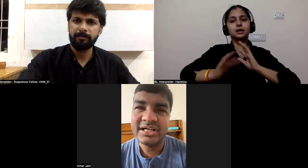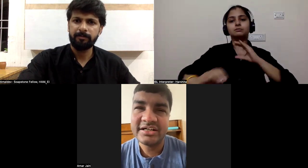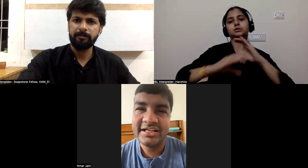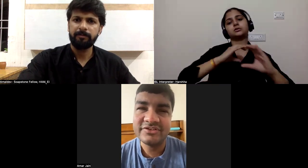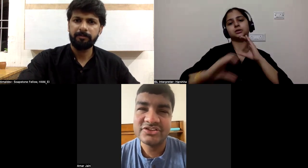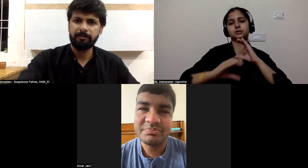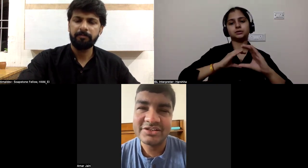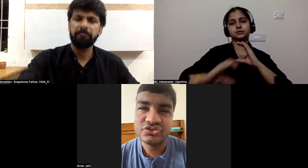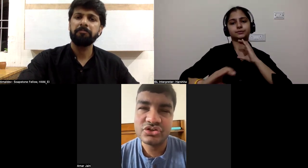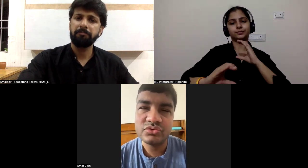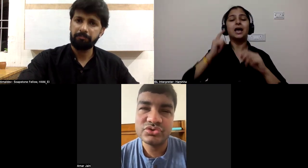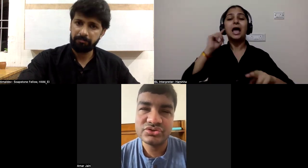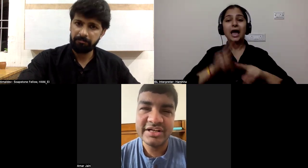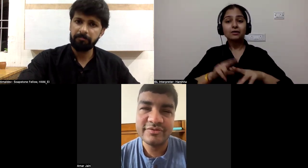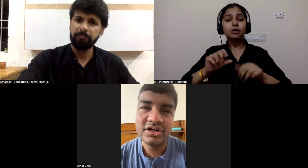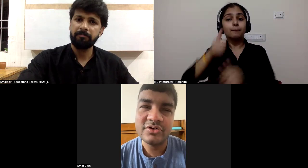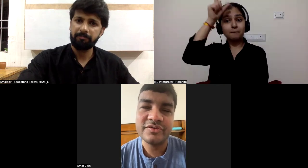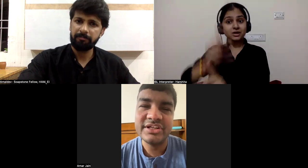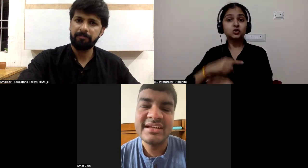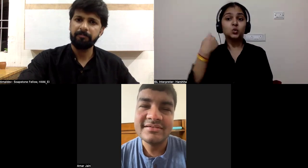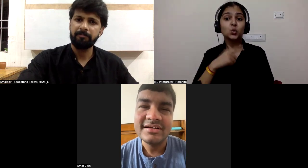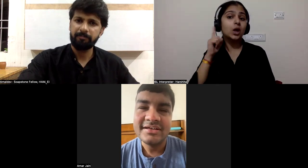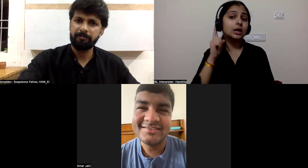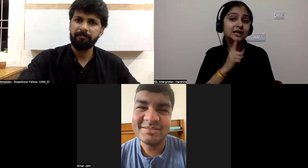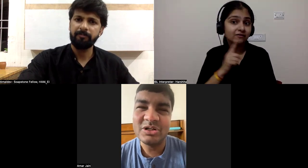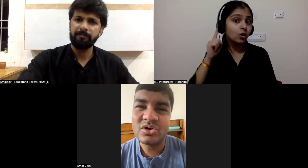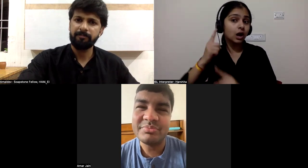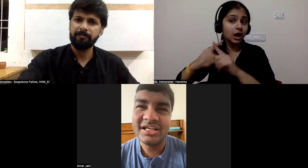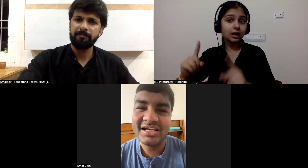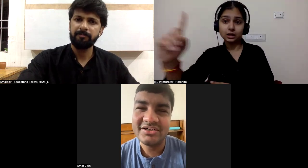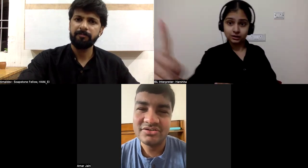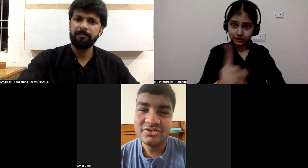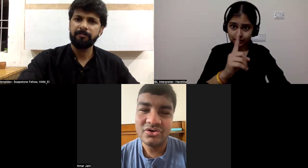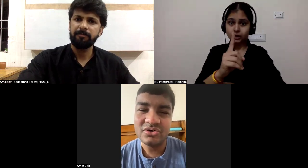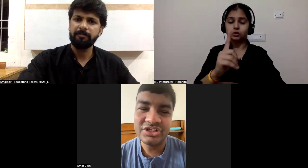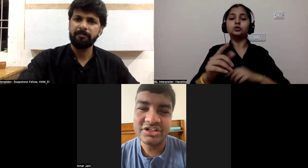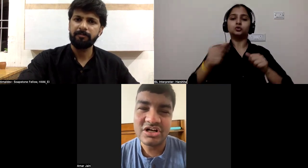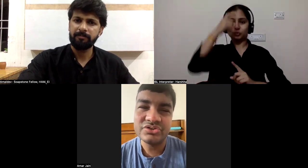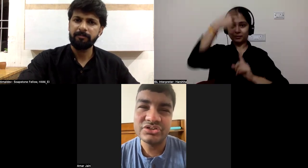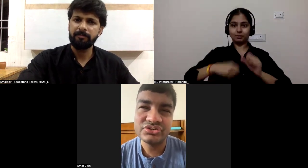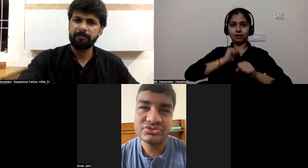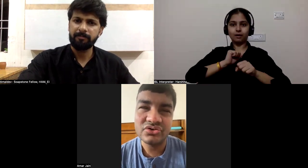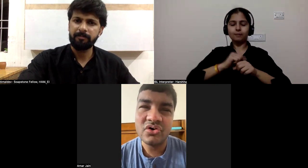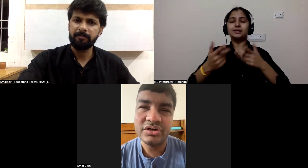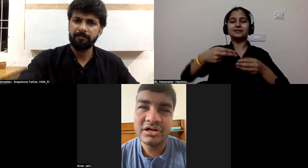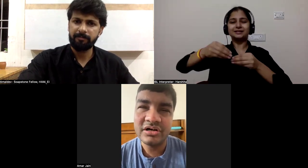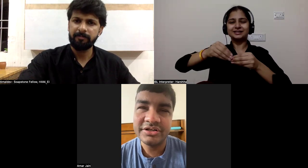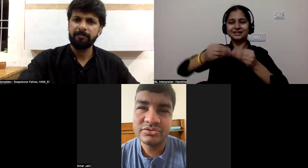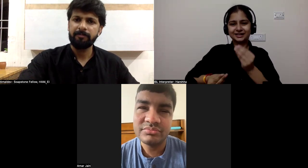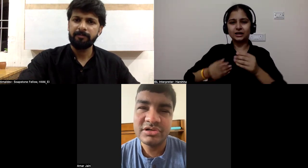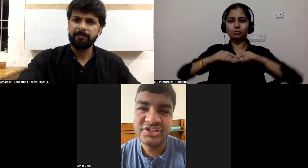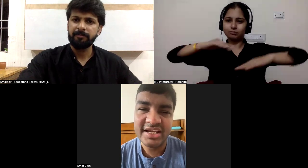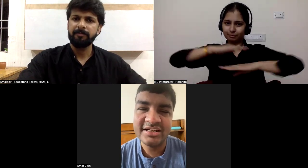so that if there's a passenger who's deaf or hard of hearing is able to communicate on ticket counters,